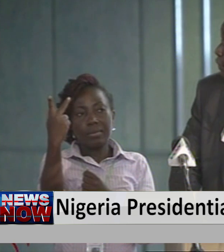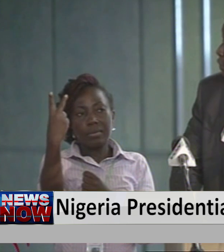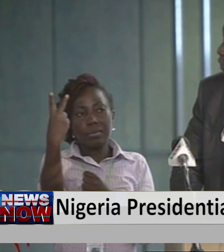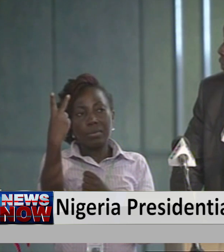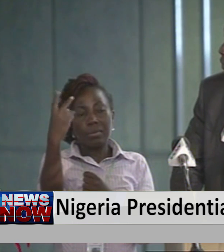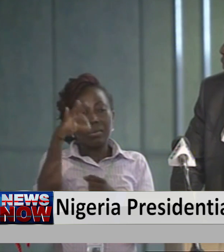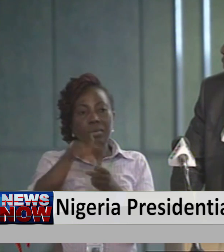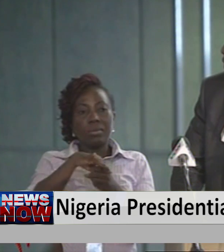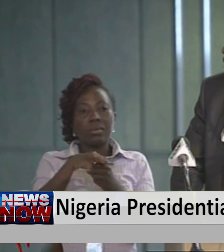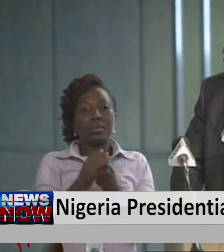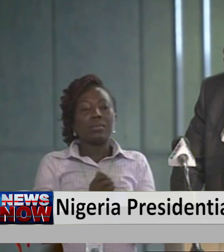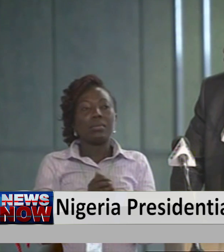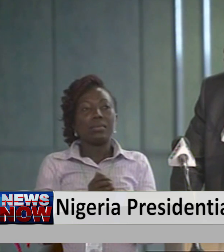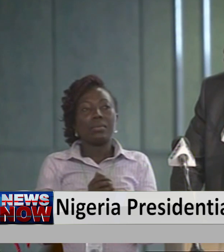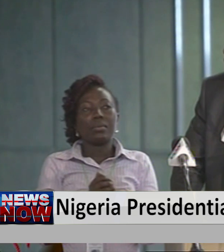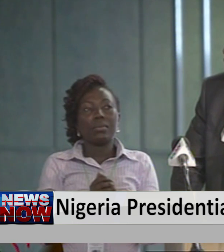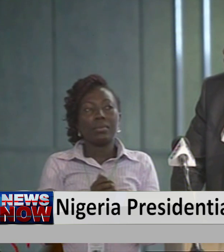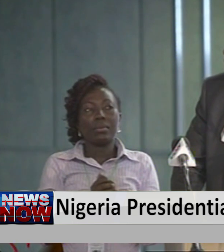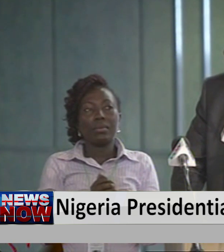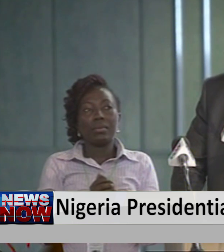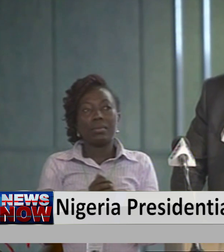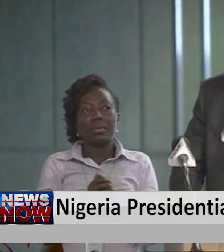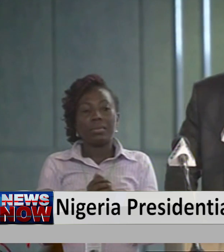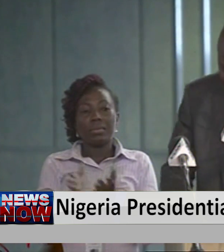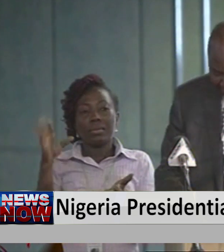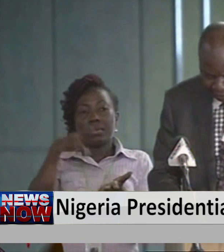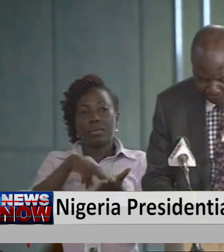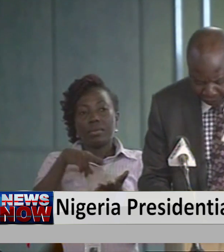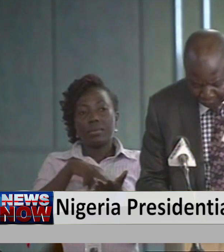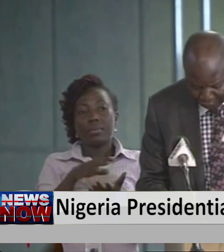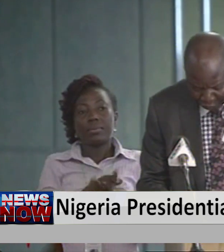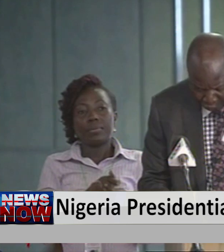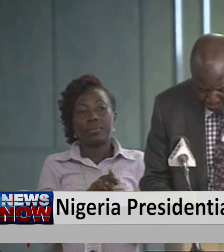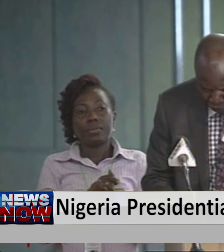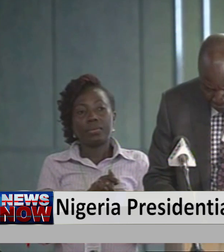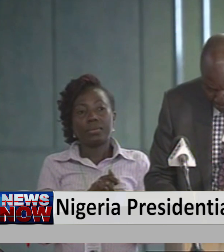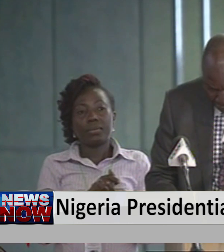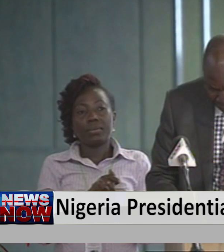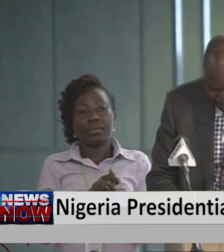585,632 votes. So, I repeat,